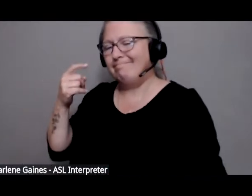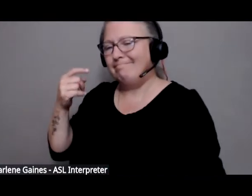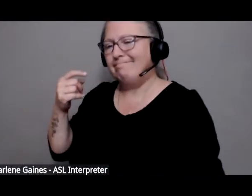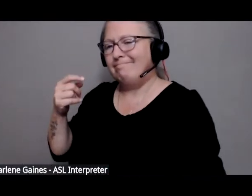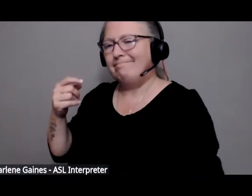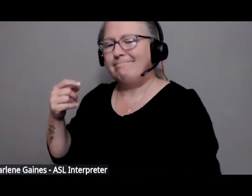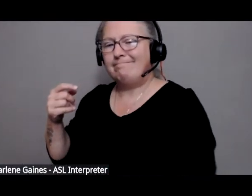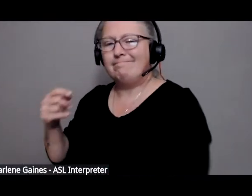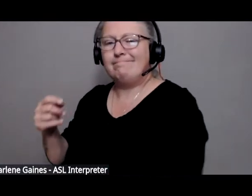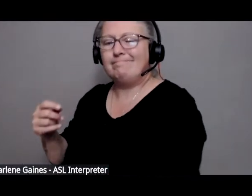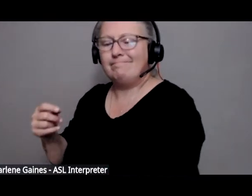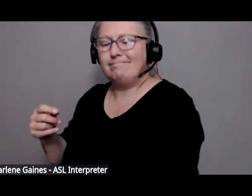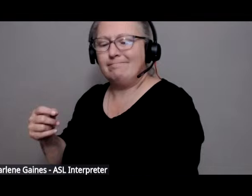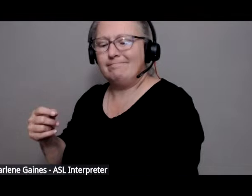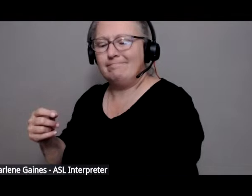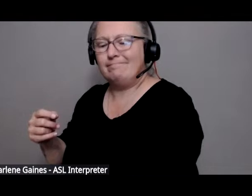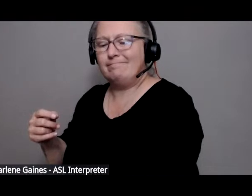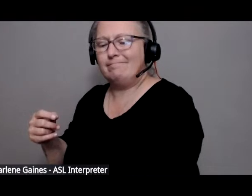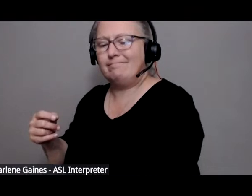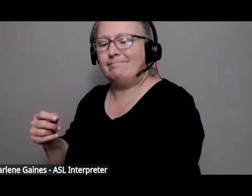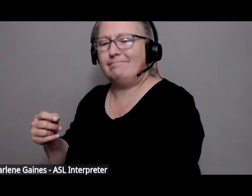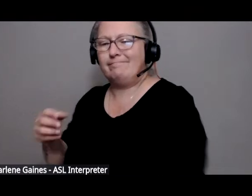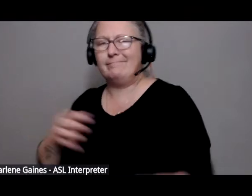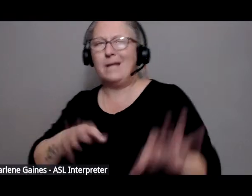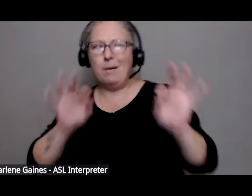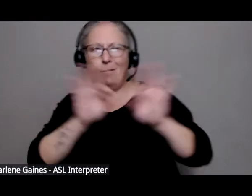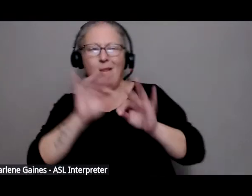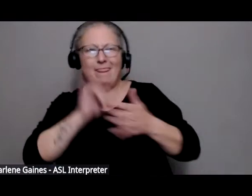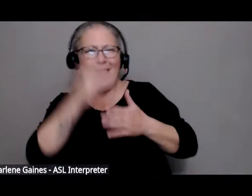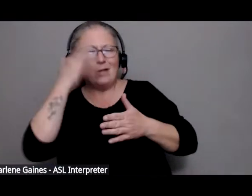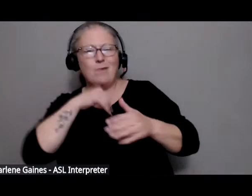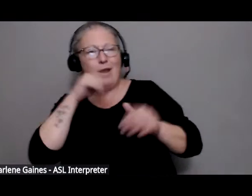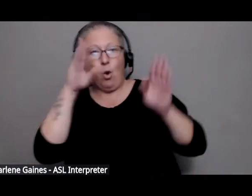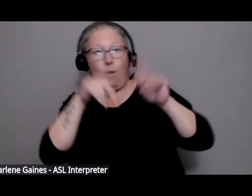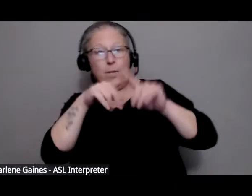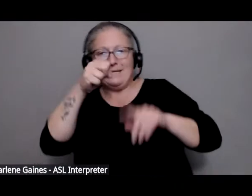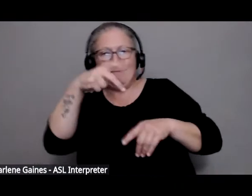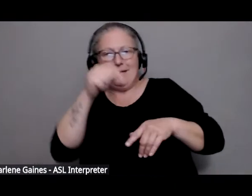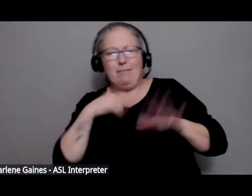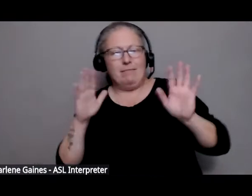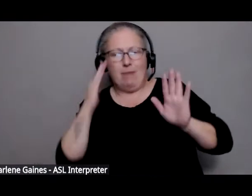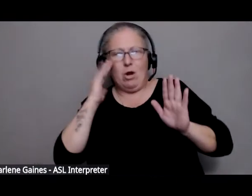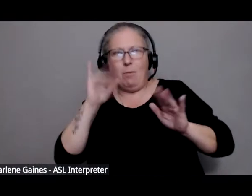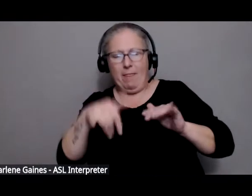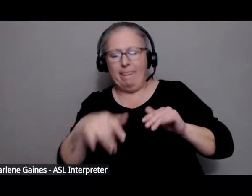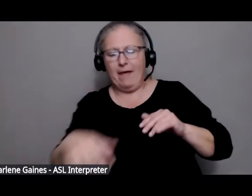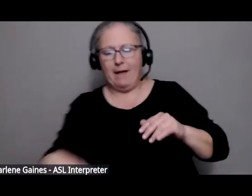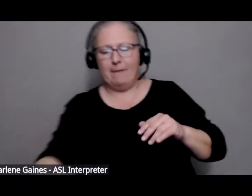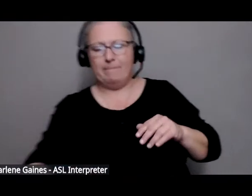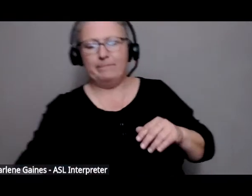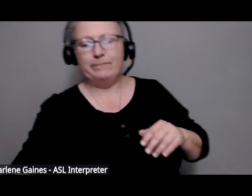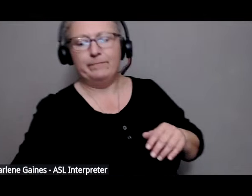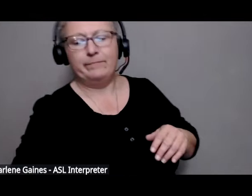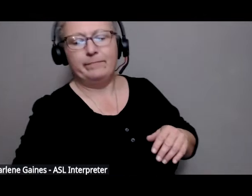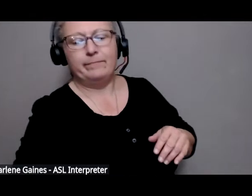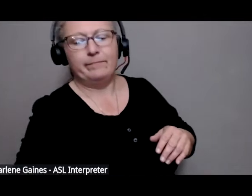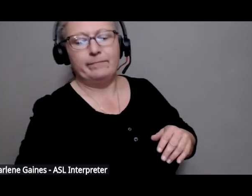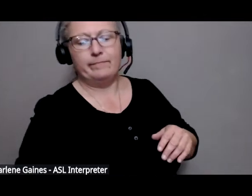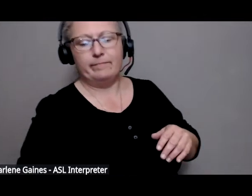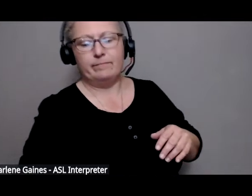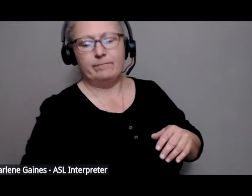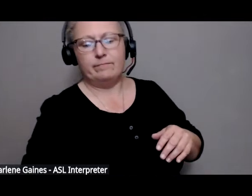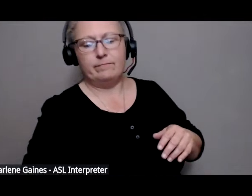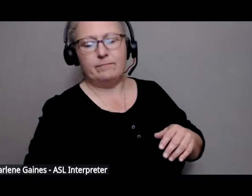Yeah. It's important to consider those things. We I know did. that's why I didn't worry about September. I wasn't gonna. Yeah. I knew all that. So why don't we propose